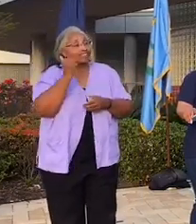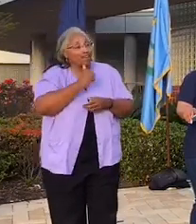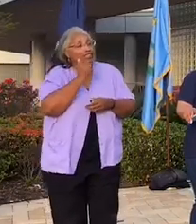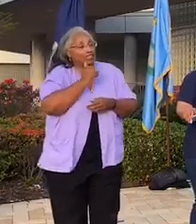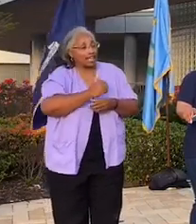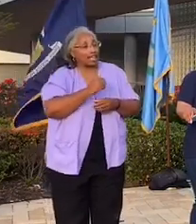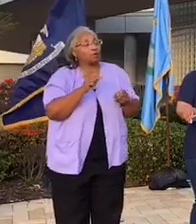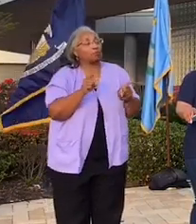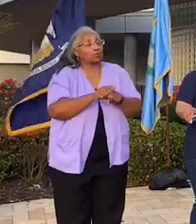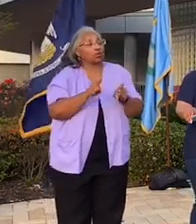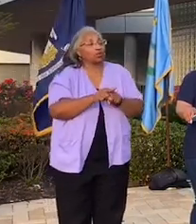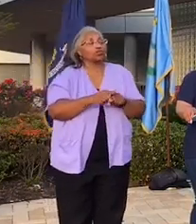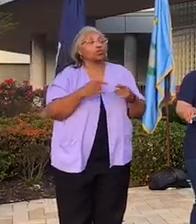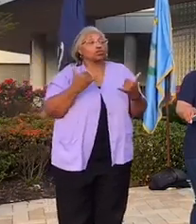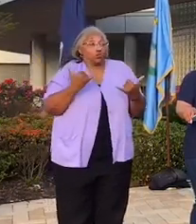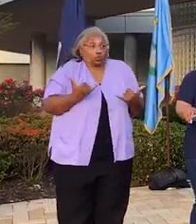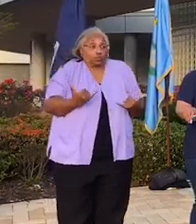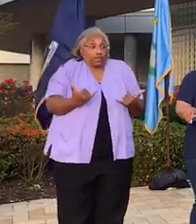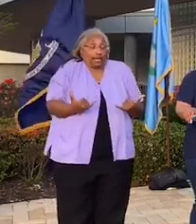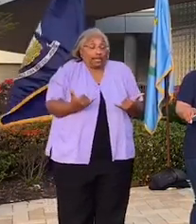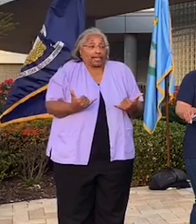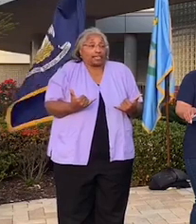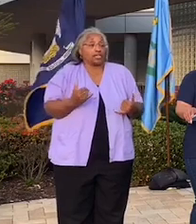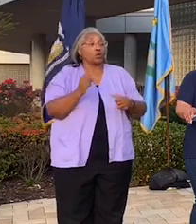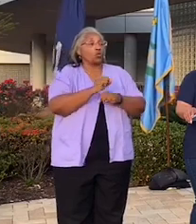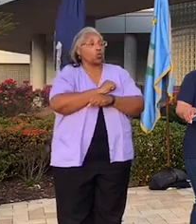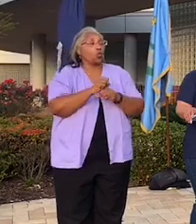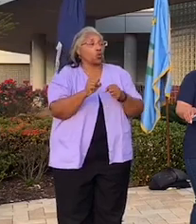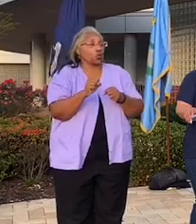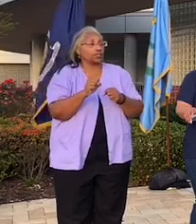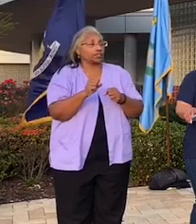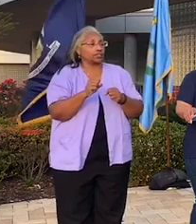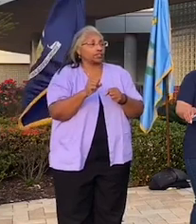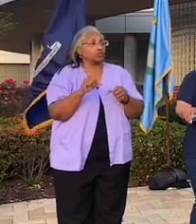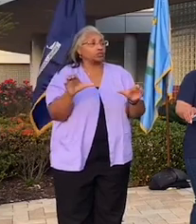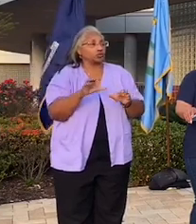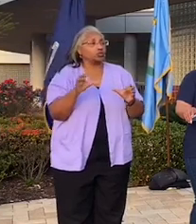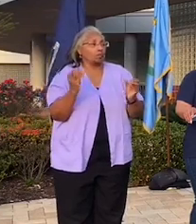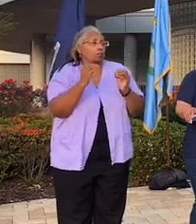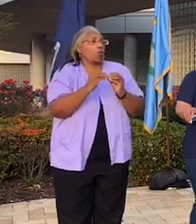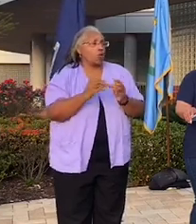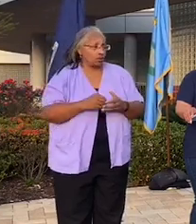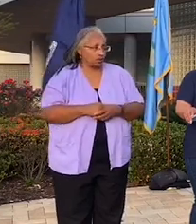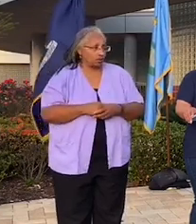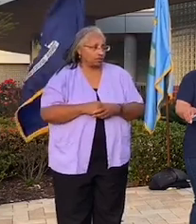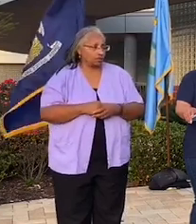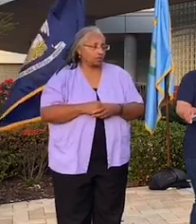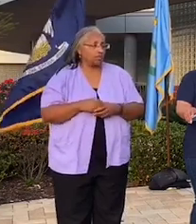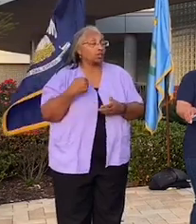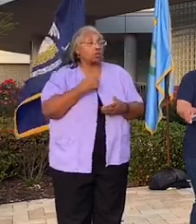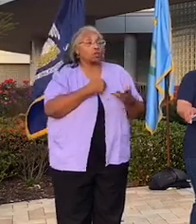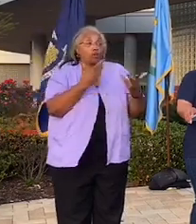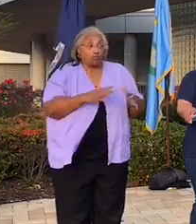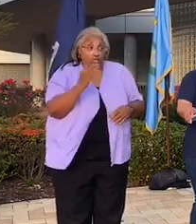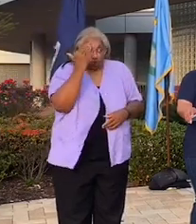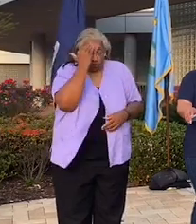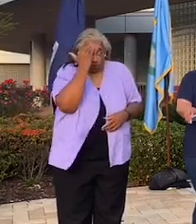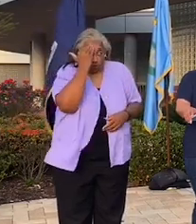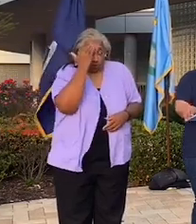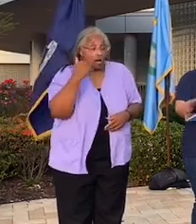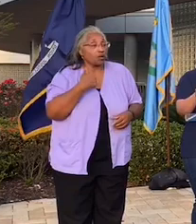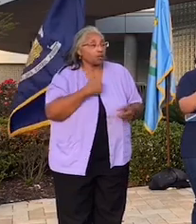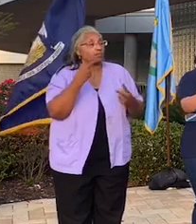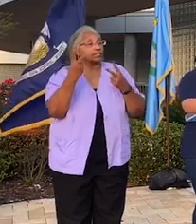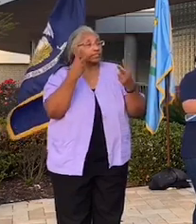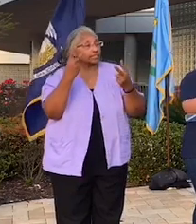but even today, working to take further steps. what we know and what we have seen as it relates